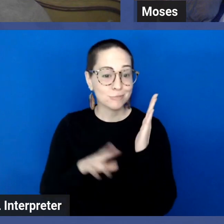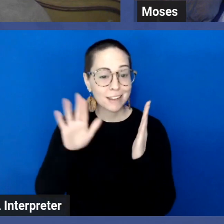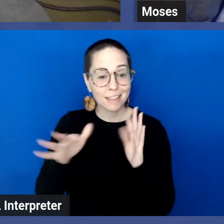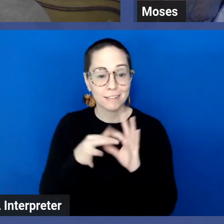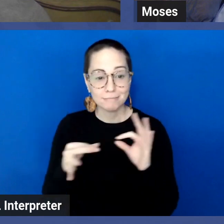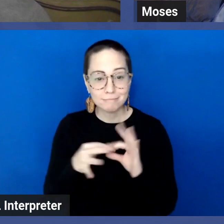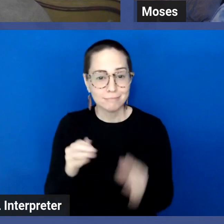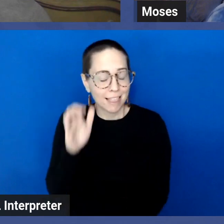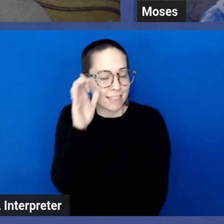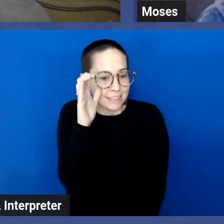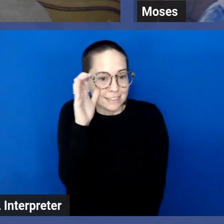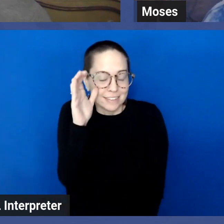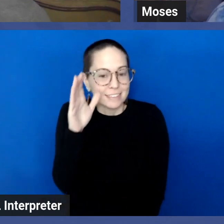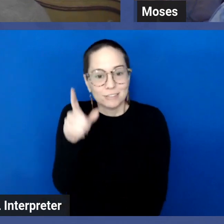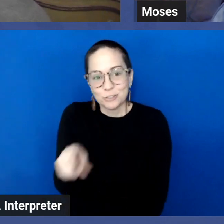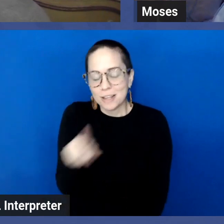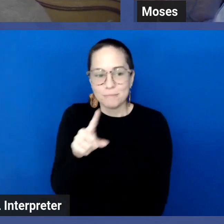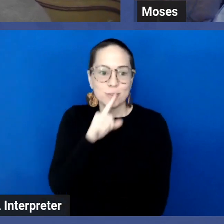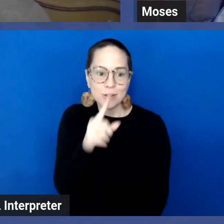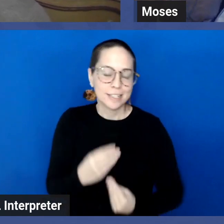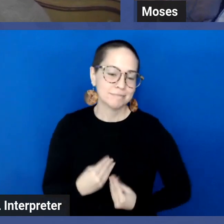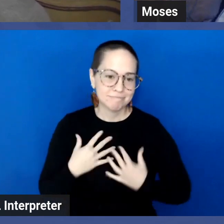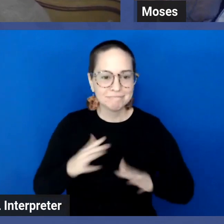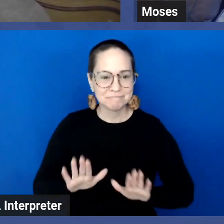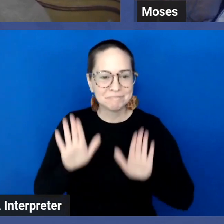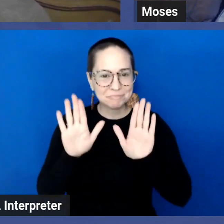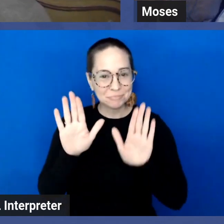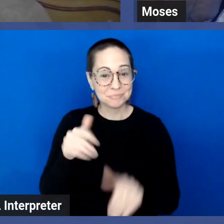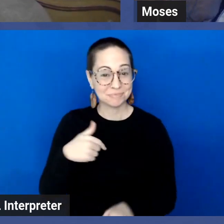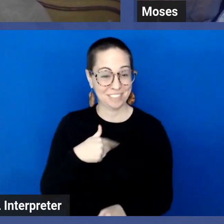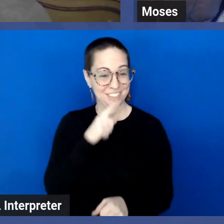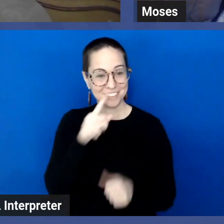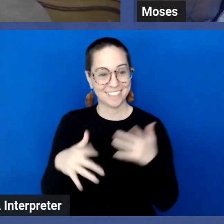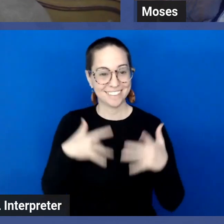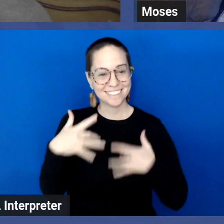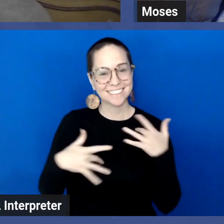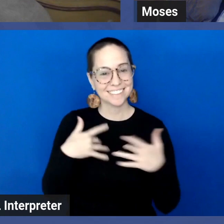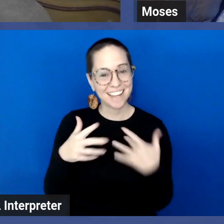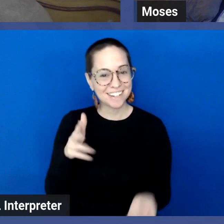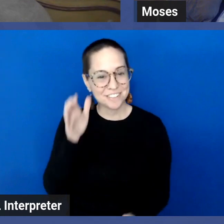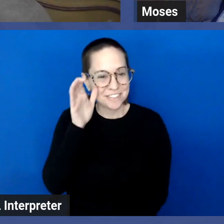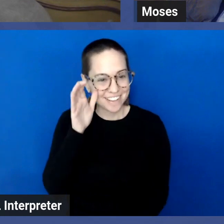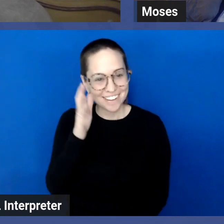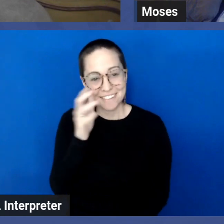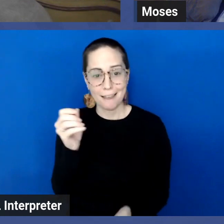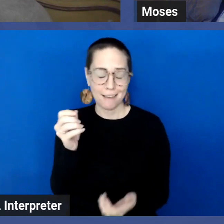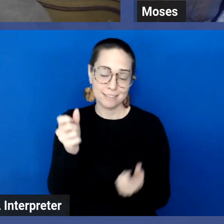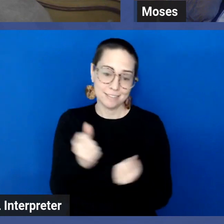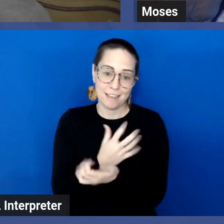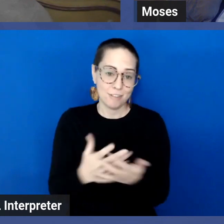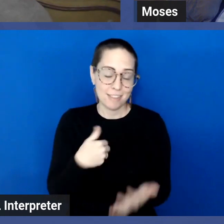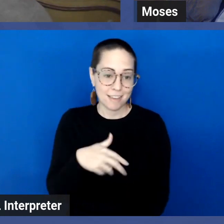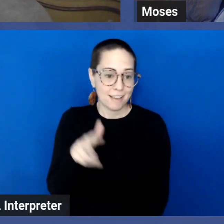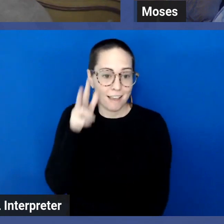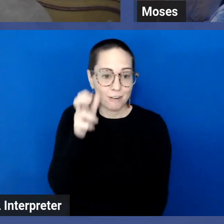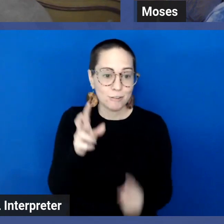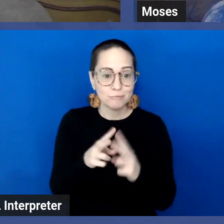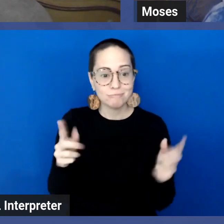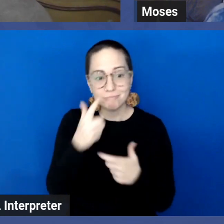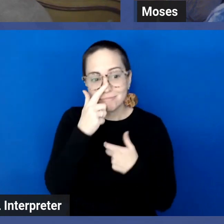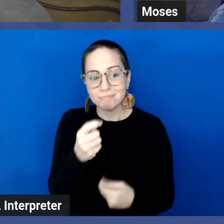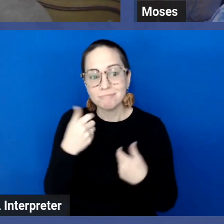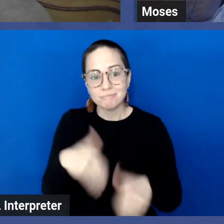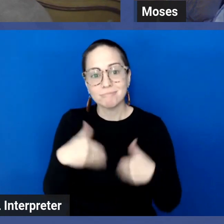was really great. I was really excited to hear, and a lot of everything that I heard was really interesting. I'm hoping